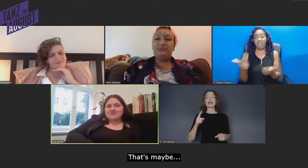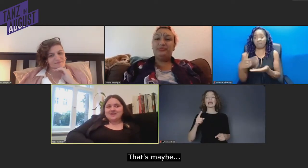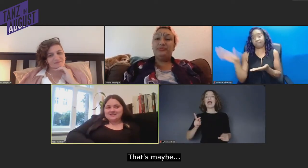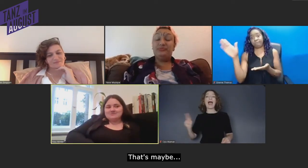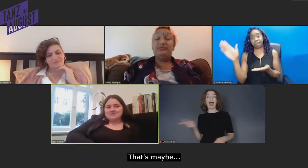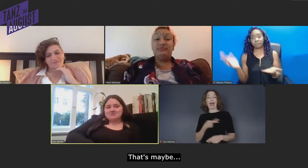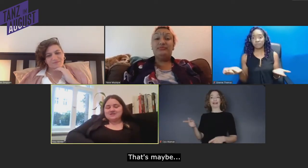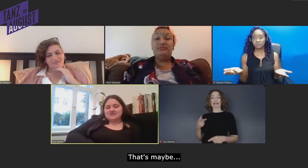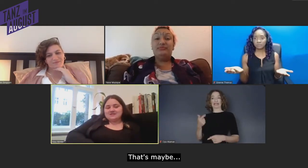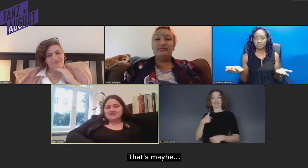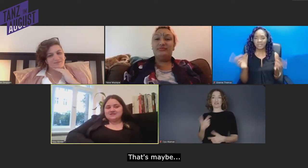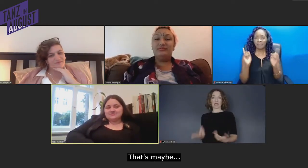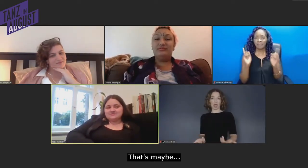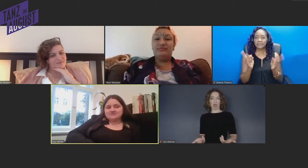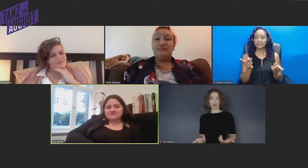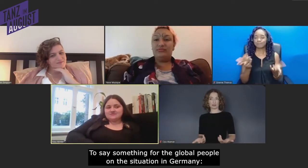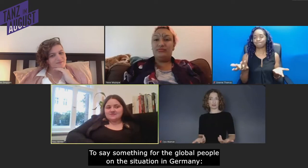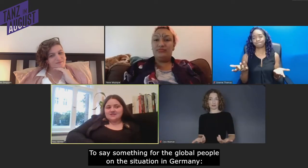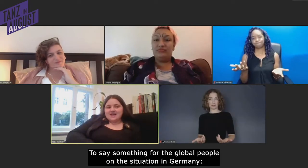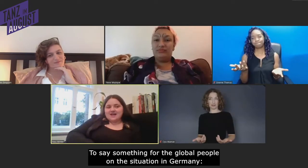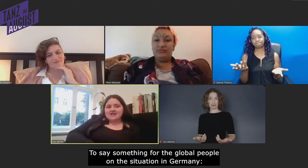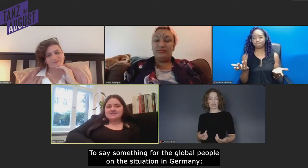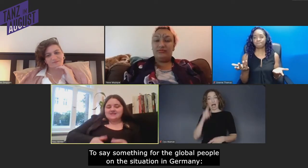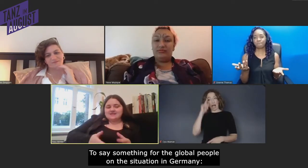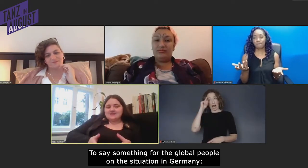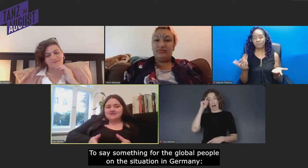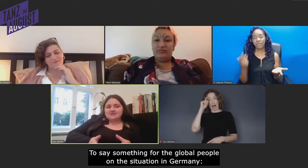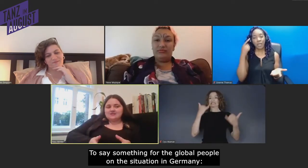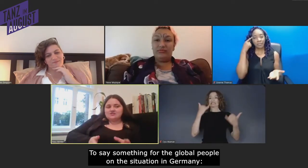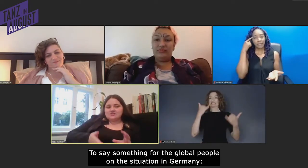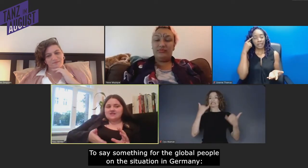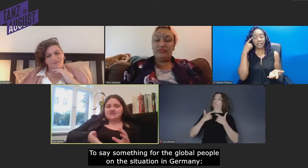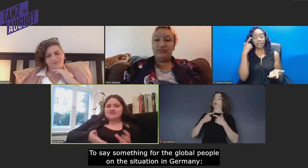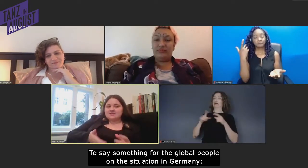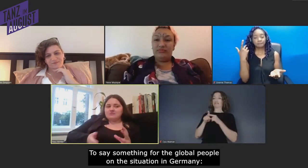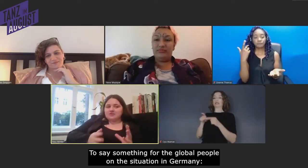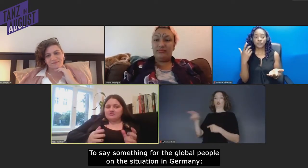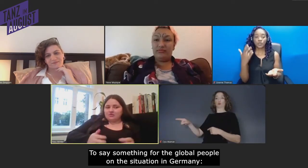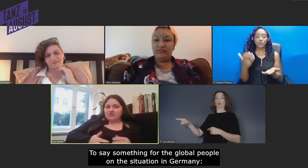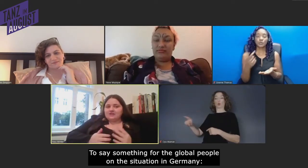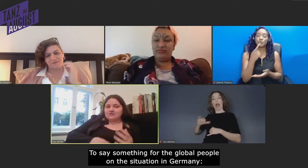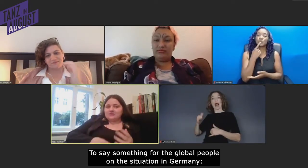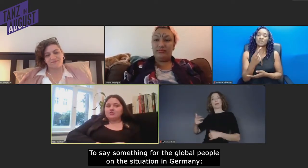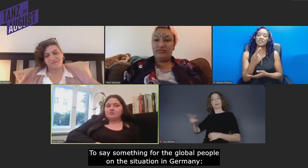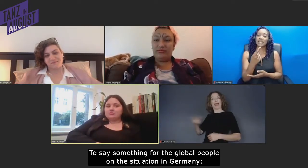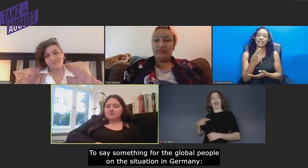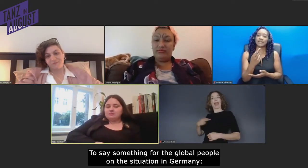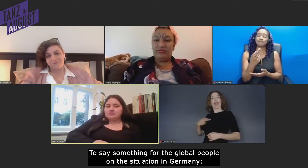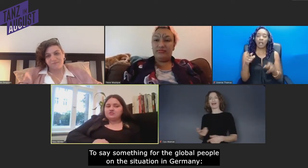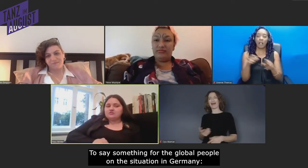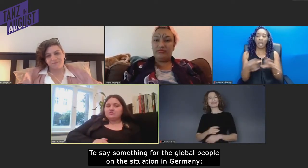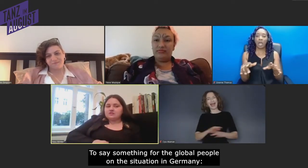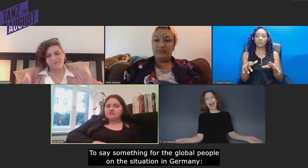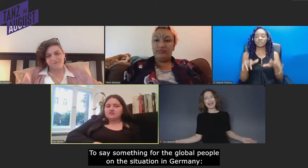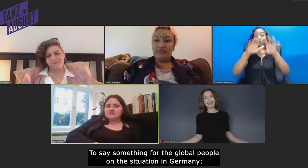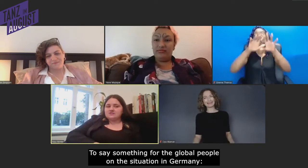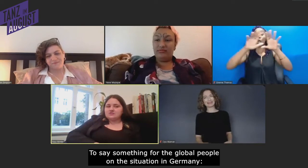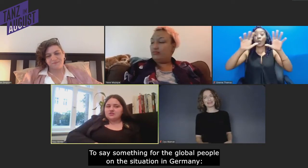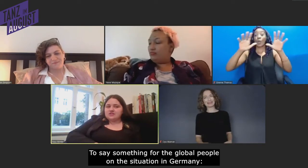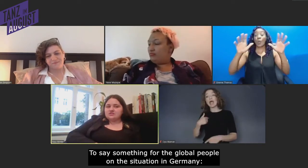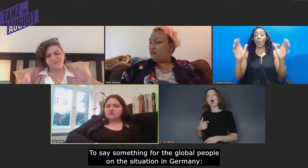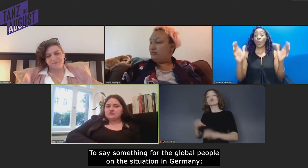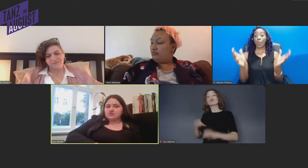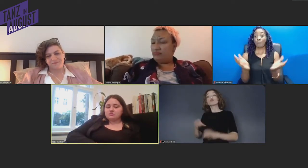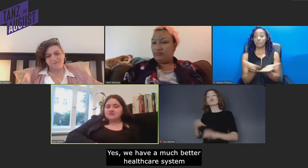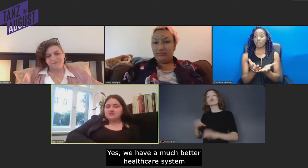So that's maybe I think to say something for like the global people to the